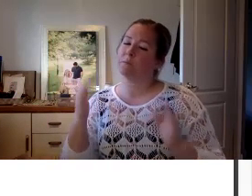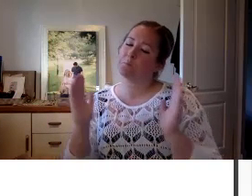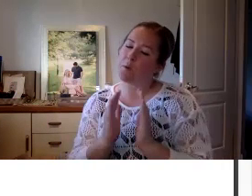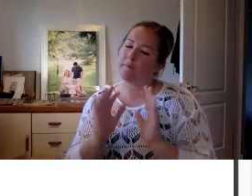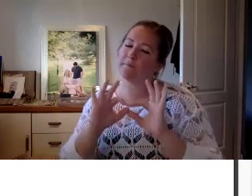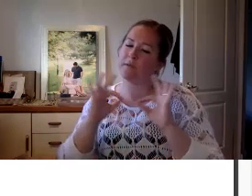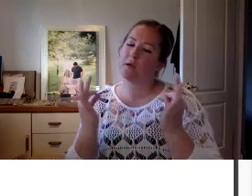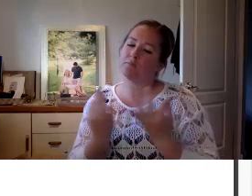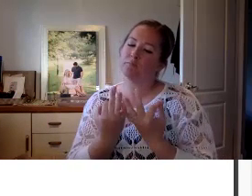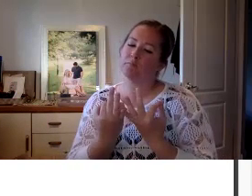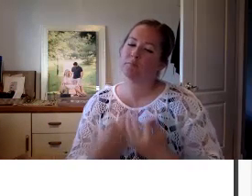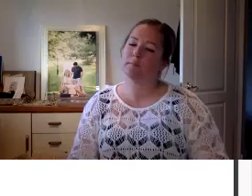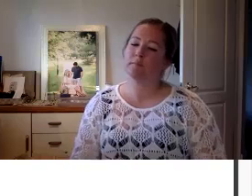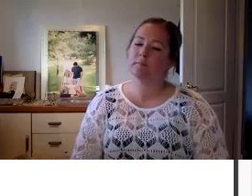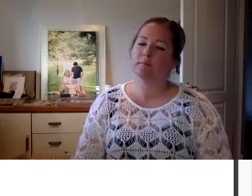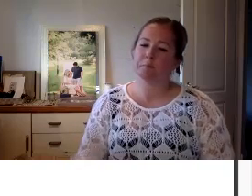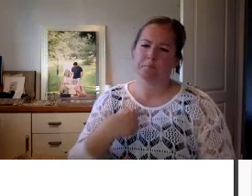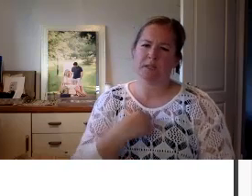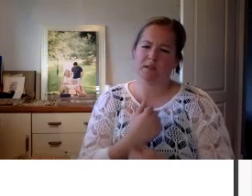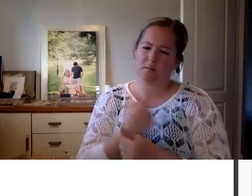I have a small family.